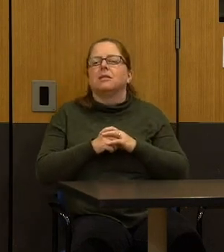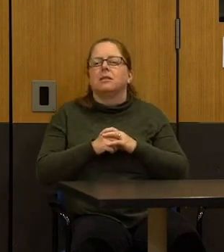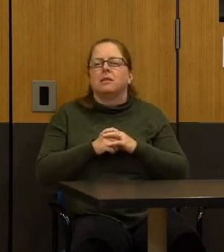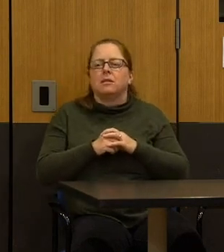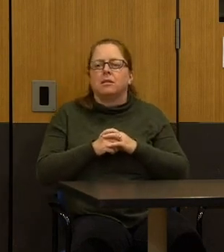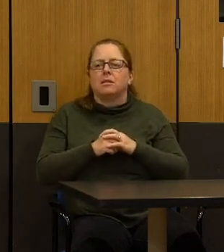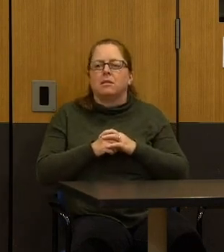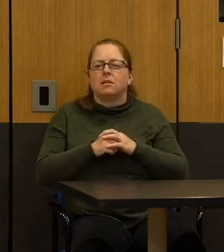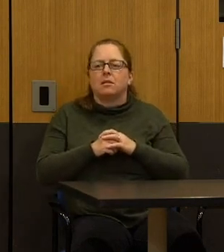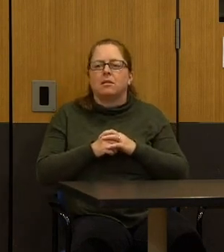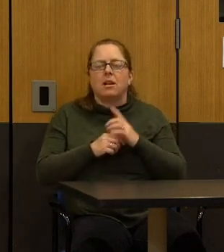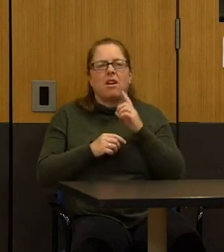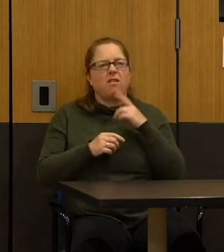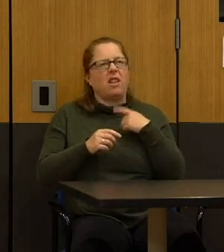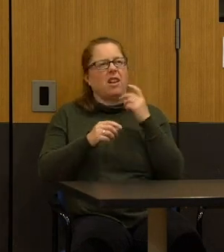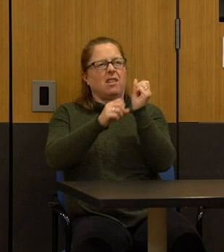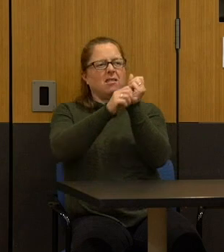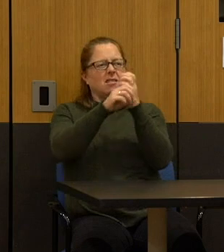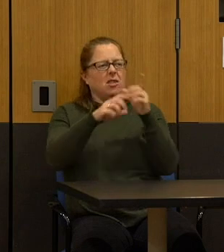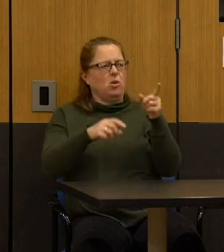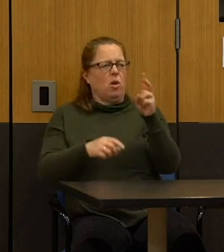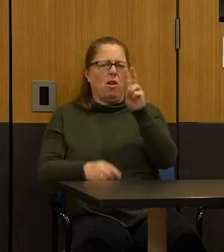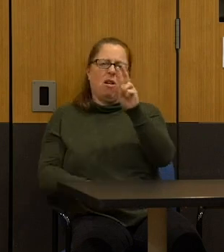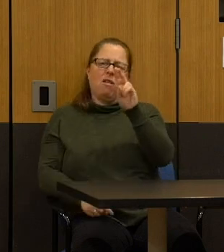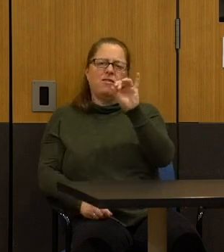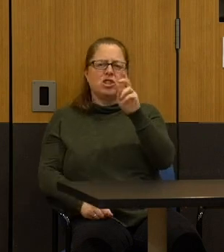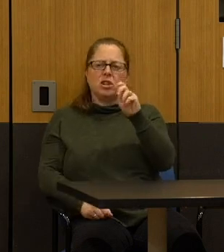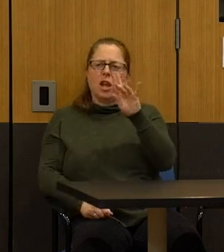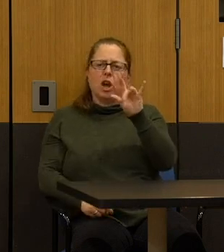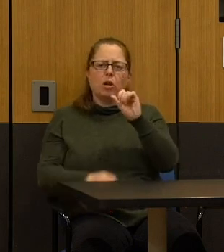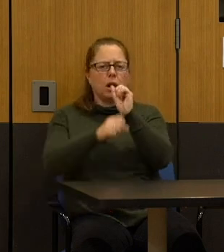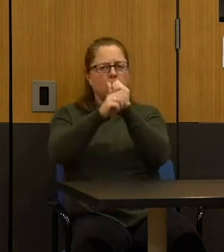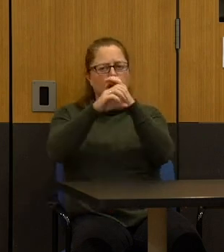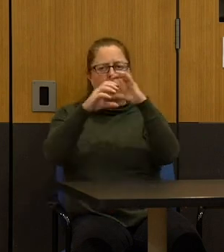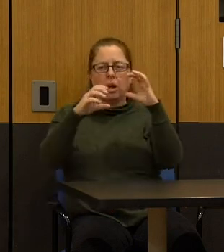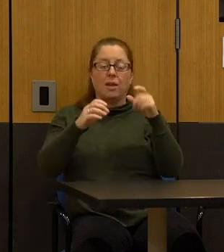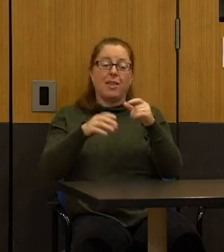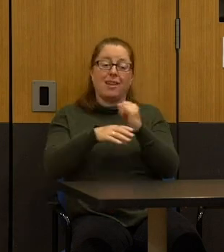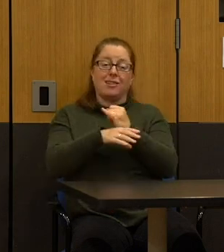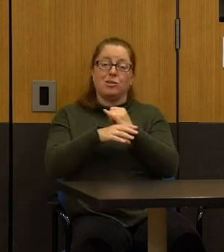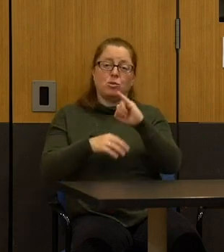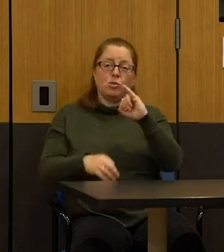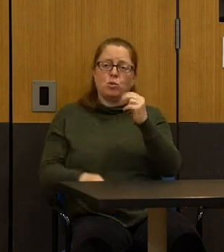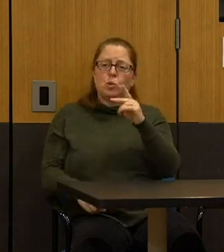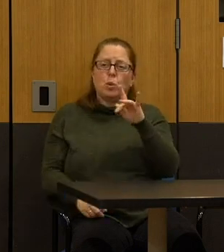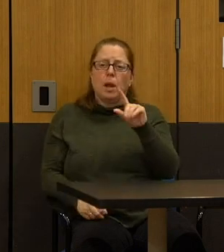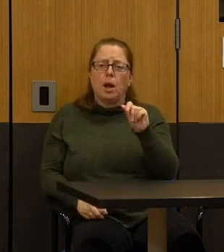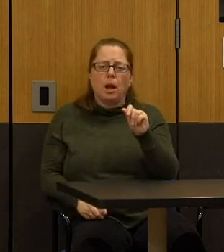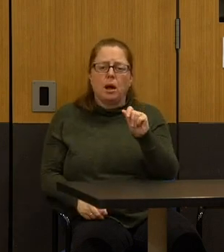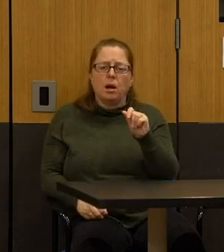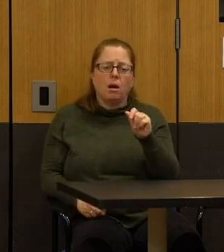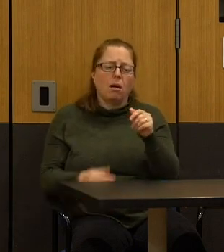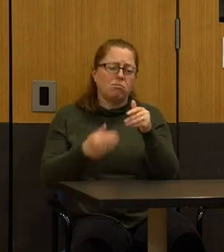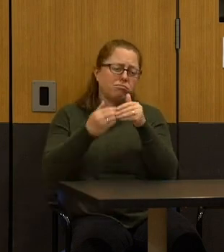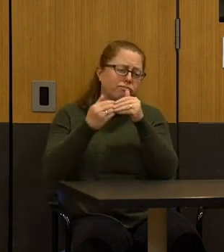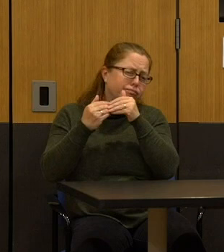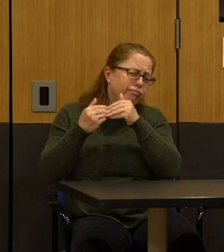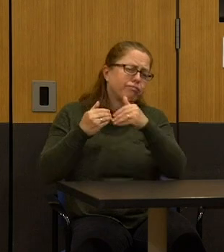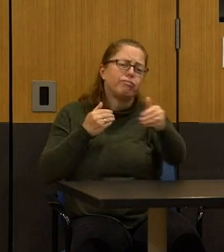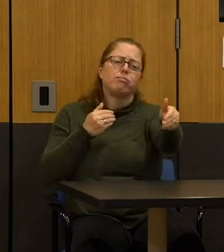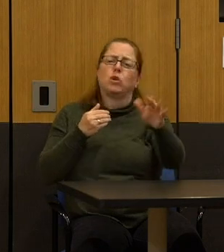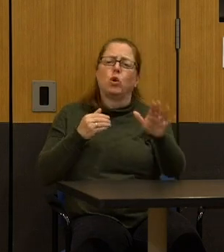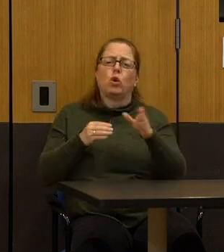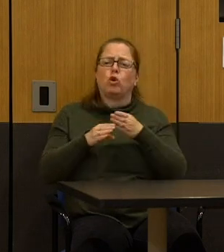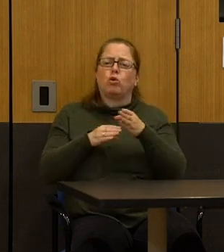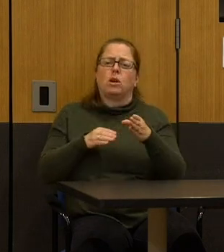it's just a visionary thing that you've done. I think Julia will never, in her future career as an